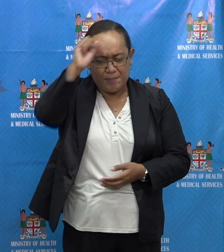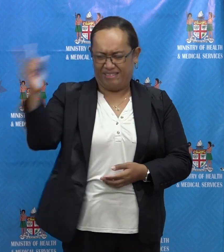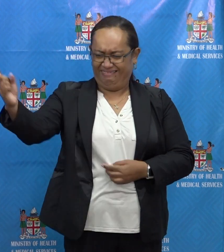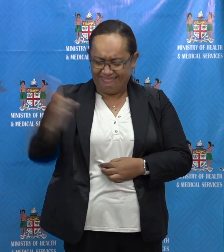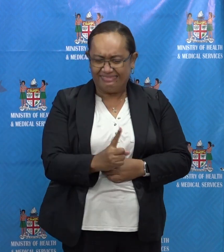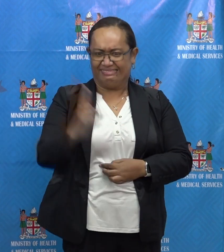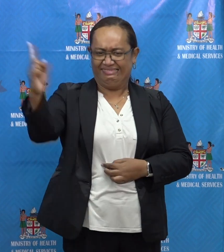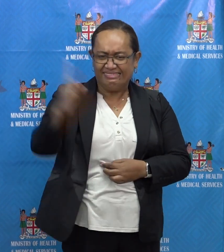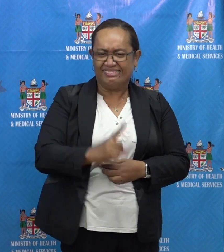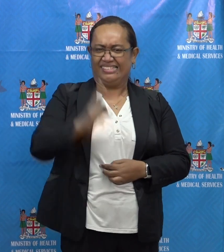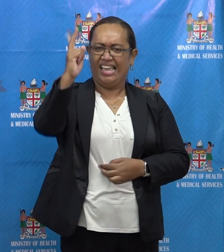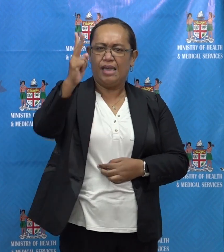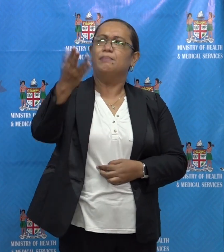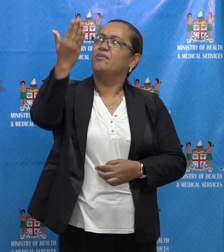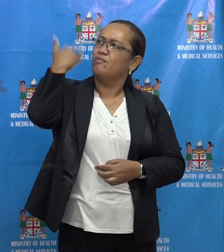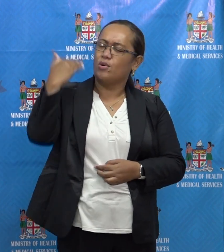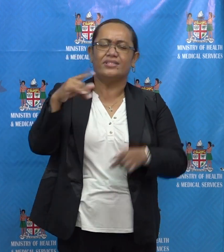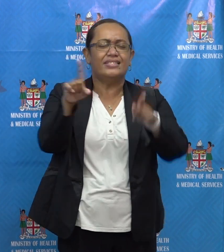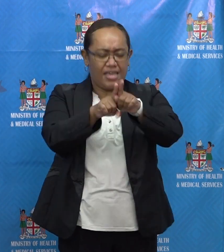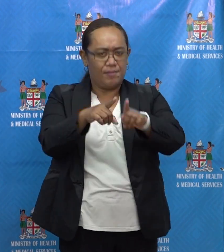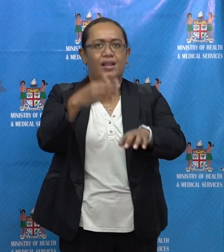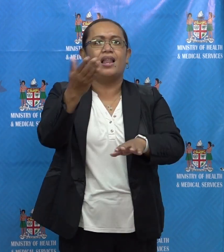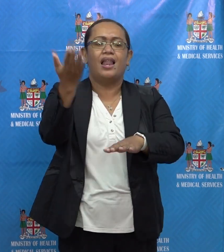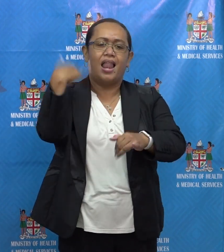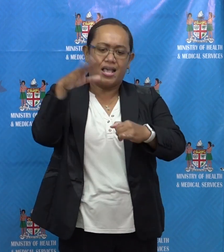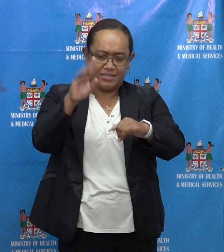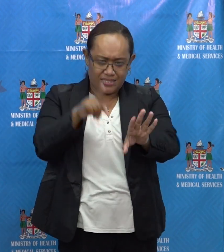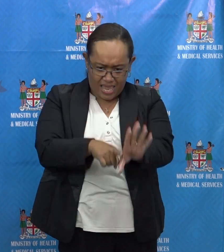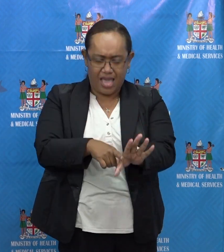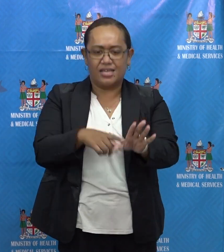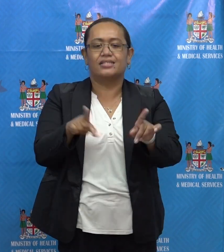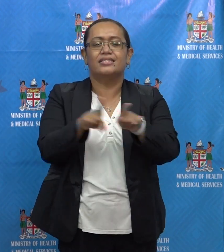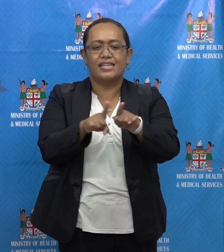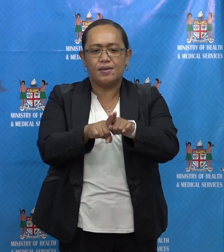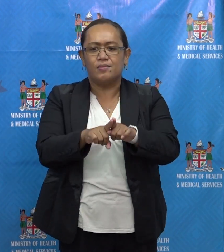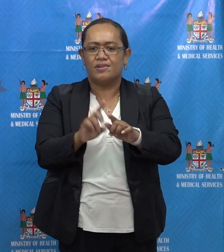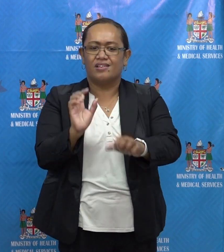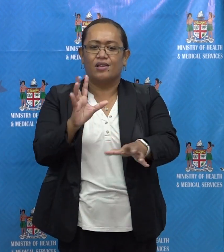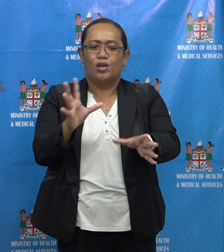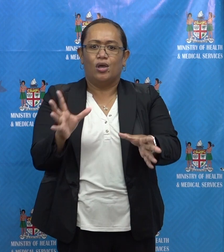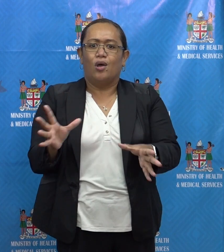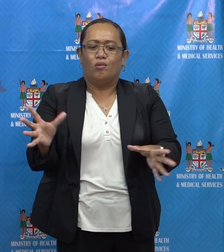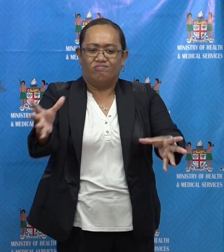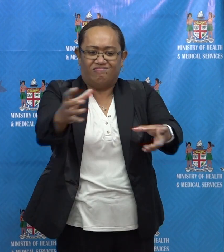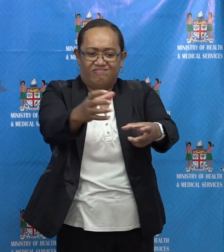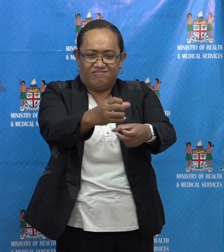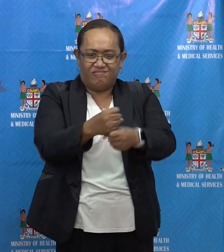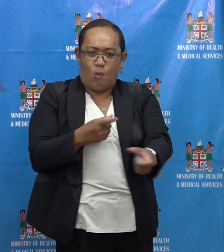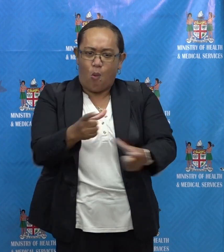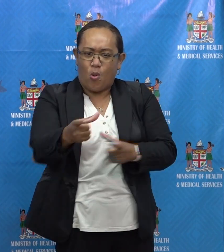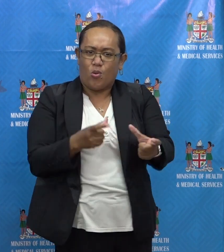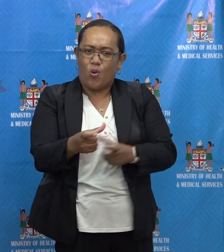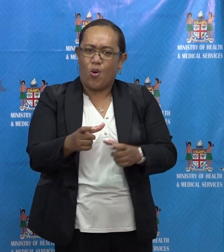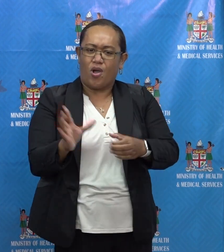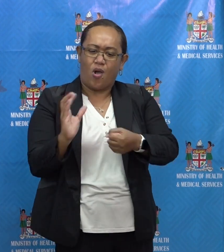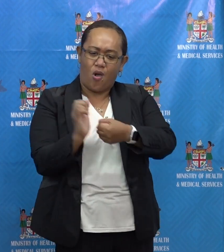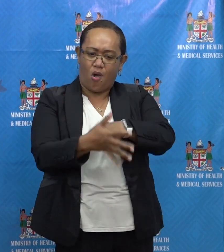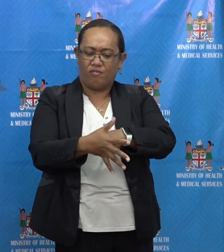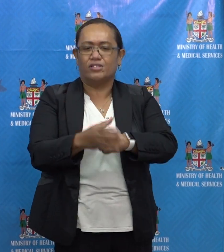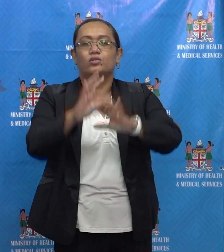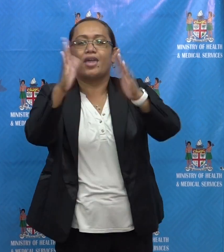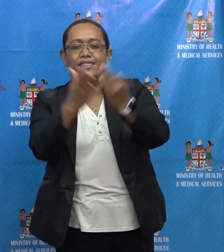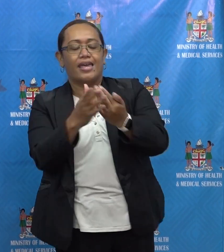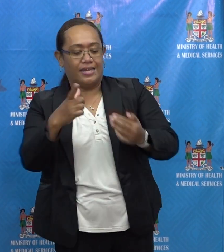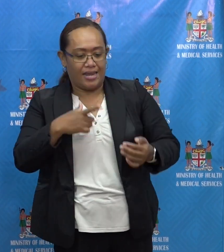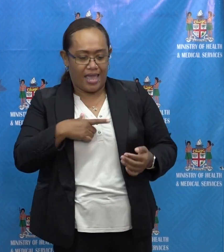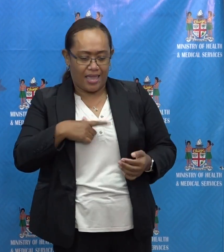We were here around this time last year, and we got through it. We contained COVID together. And